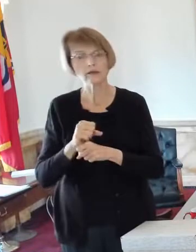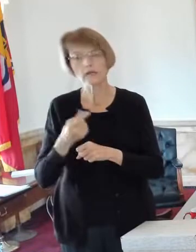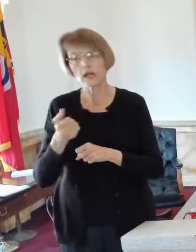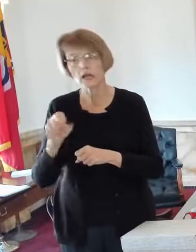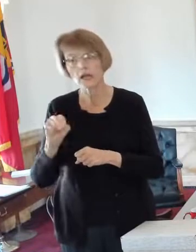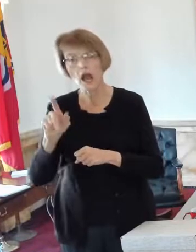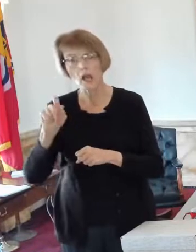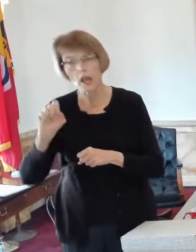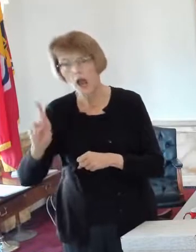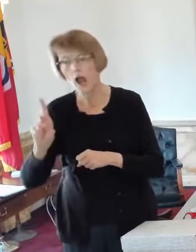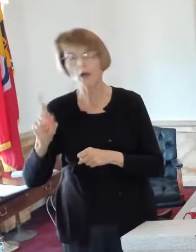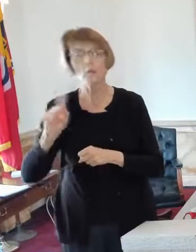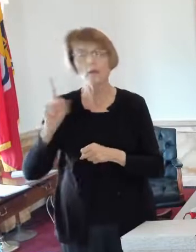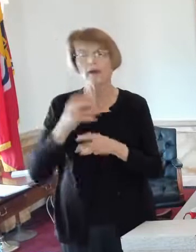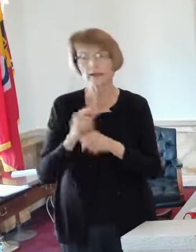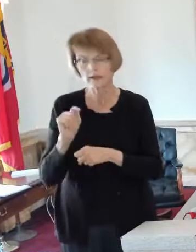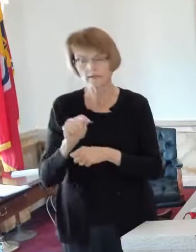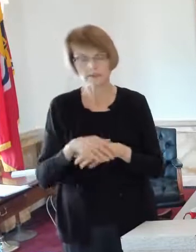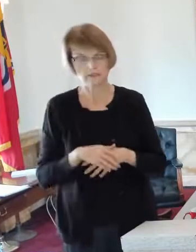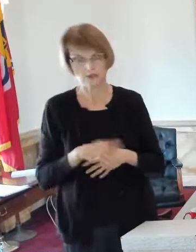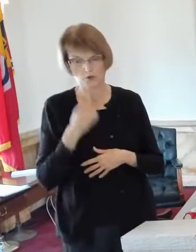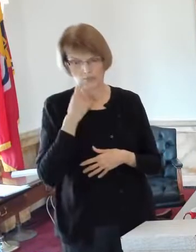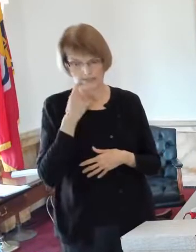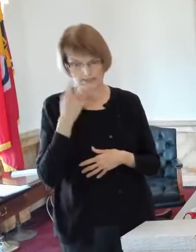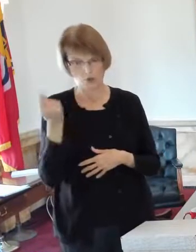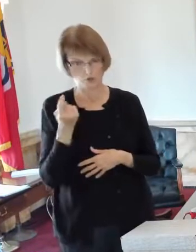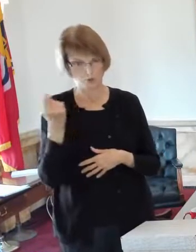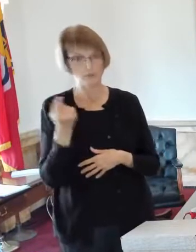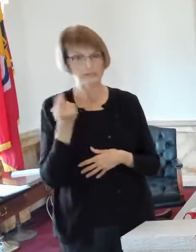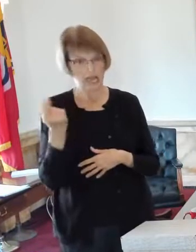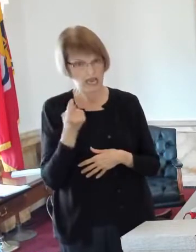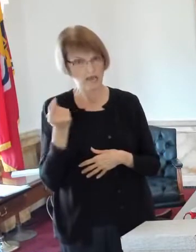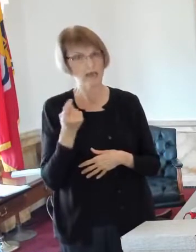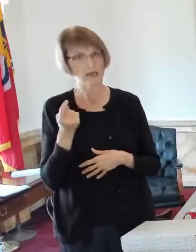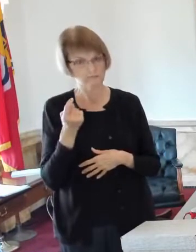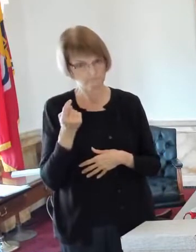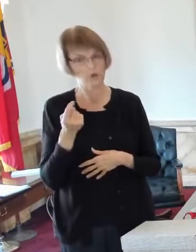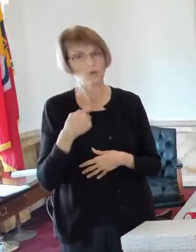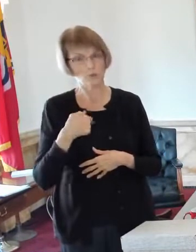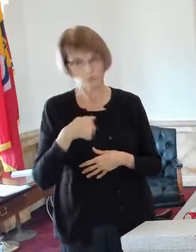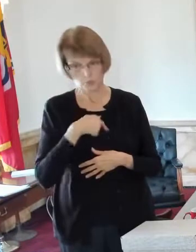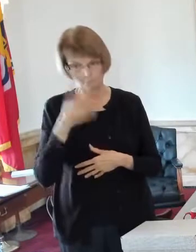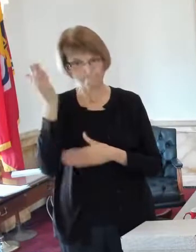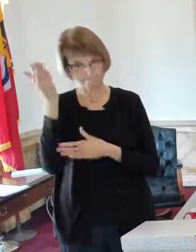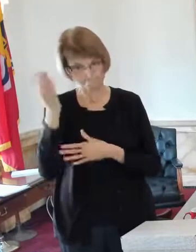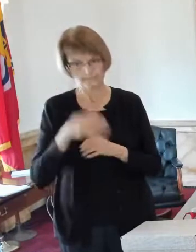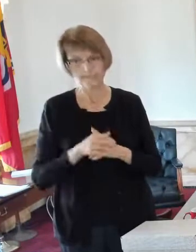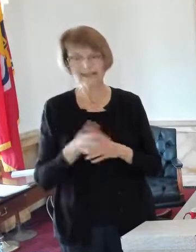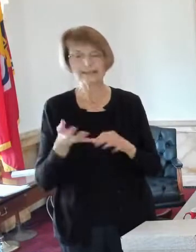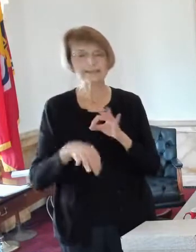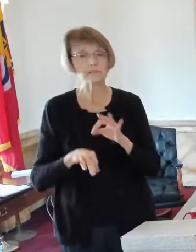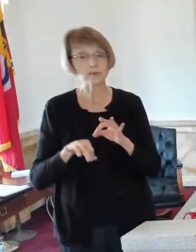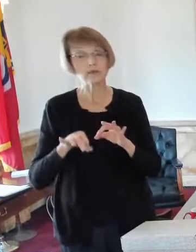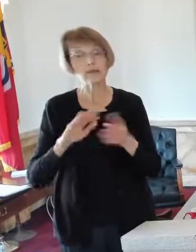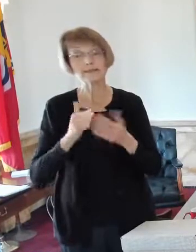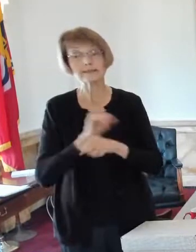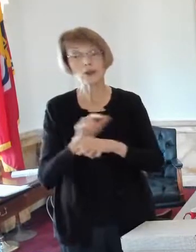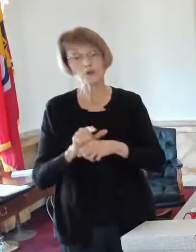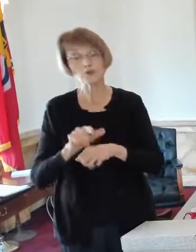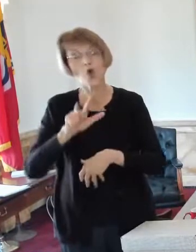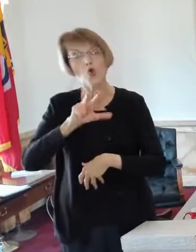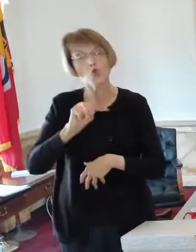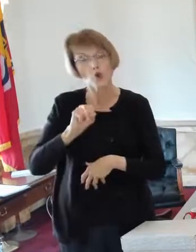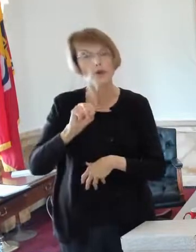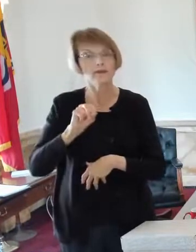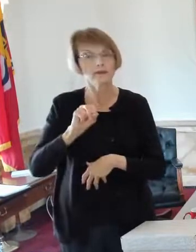was on Tuesday, we did some press about this, but this is so simple. There are 30 firehouses in the city of St. Louis. Almost